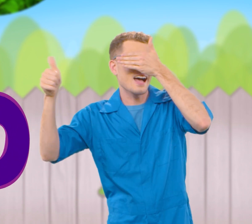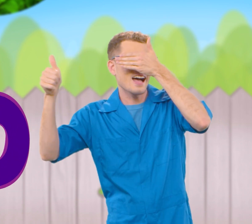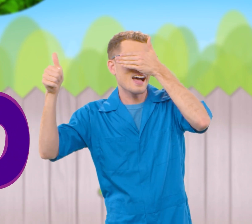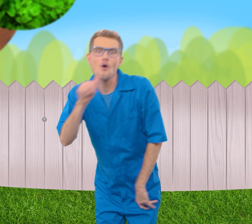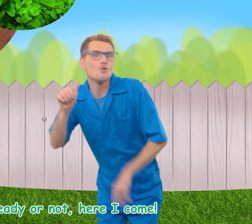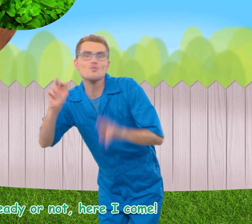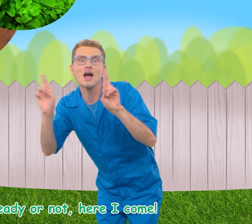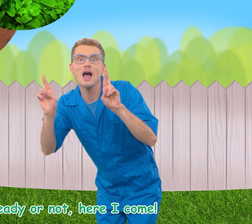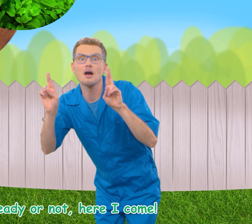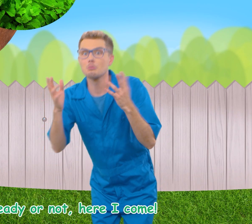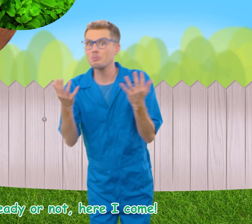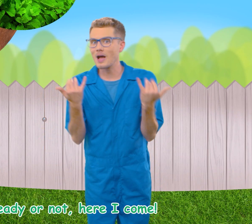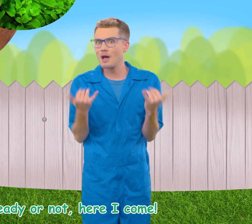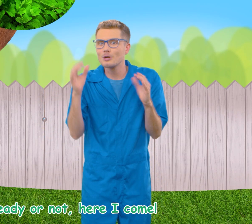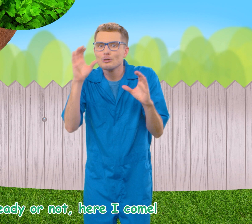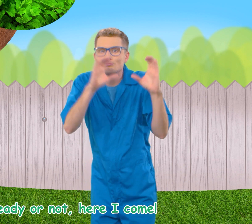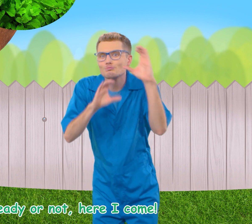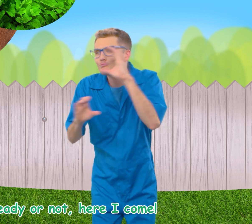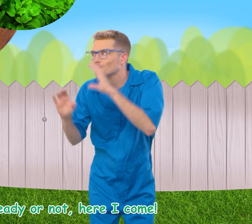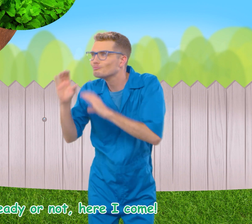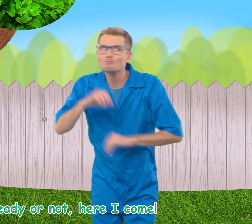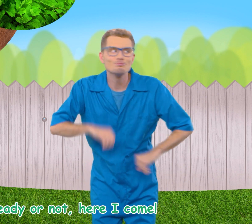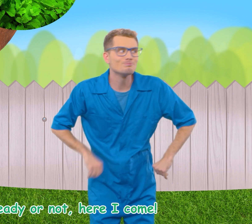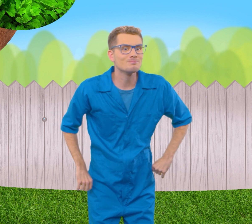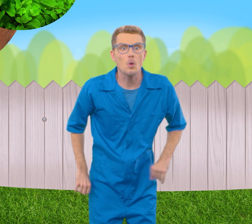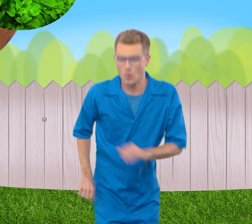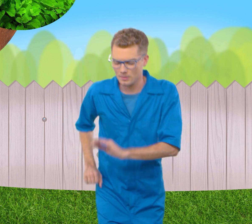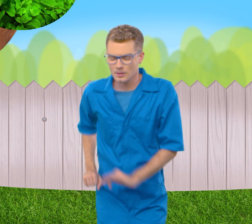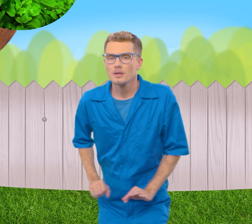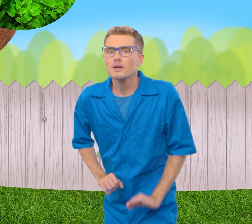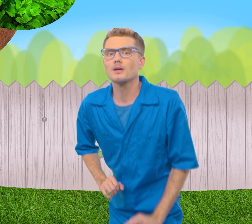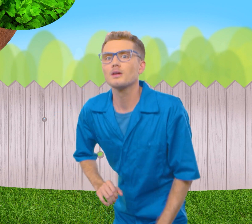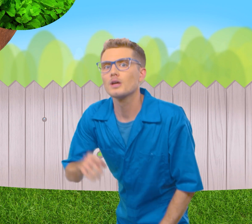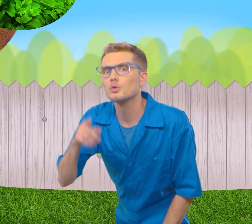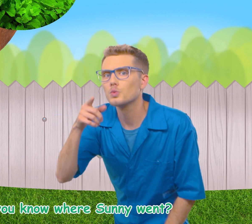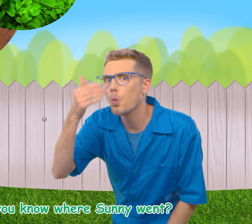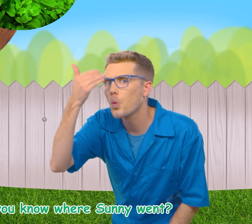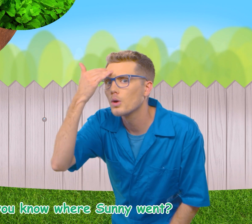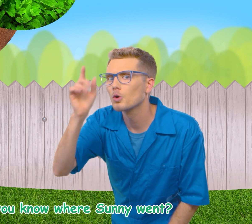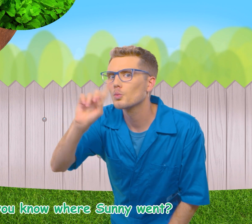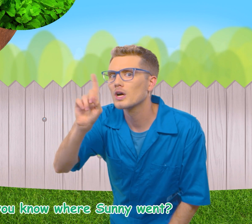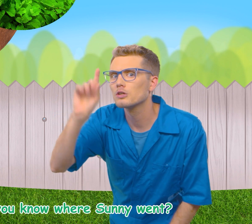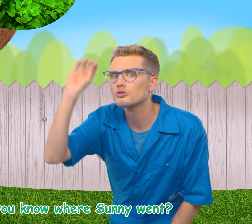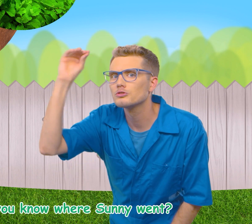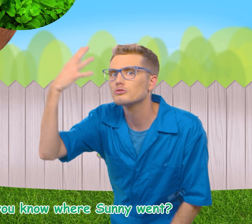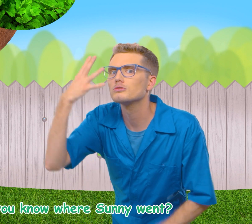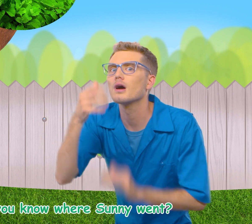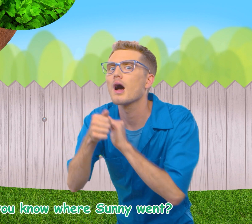6, 7, 8, 9, 10. Ready or not, here I come. Do you know where Sunny went?